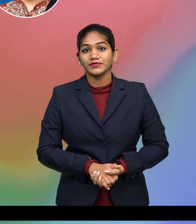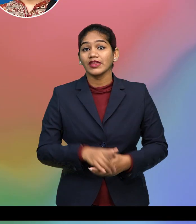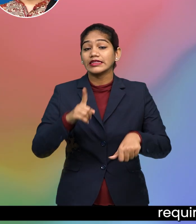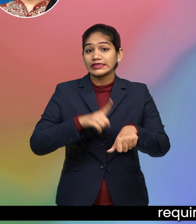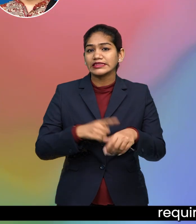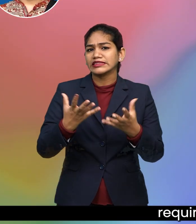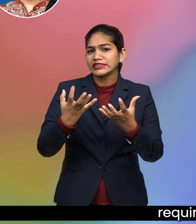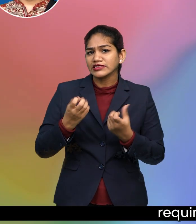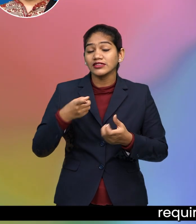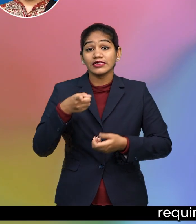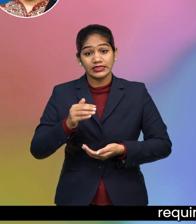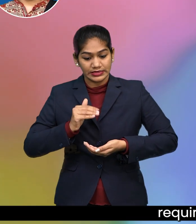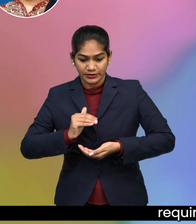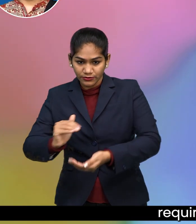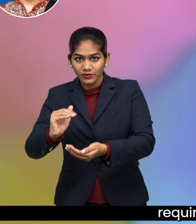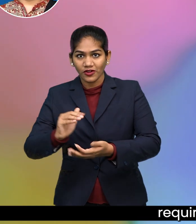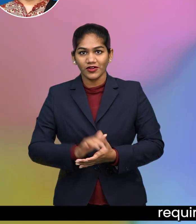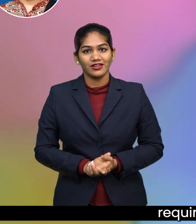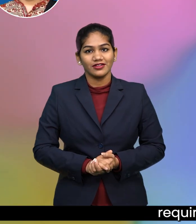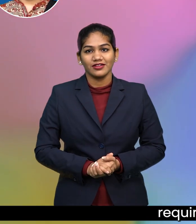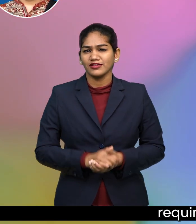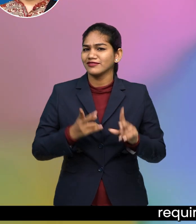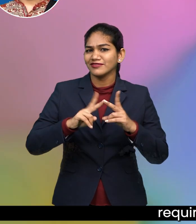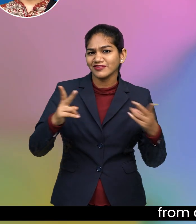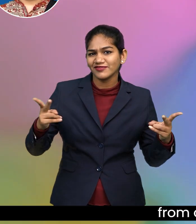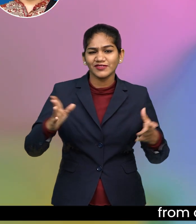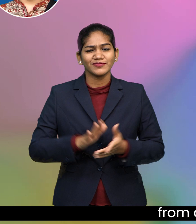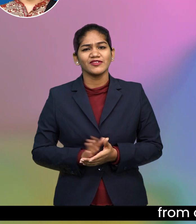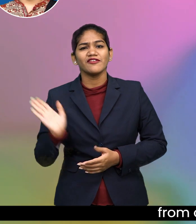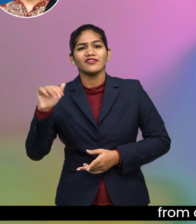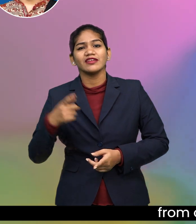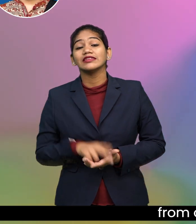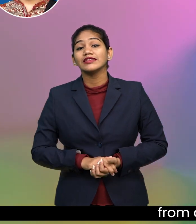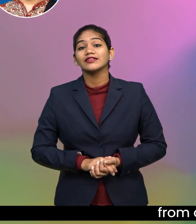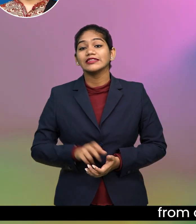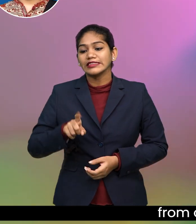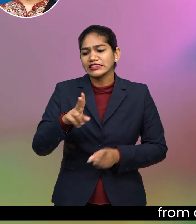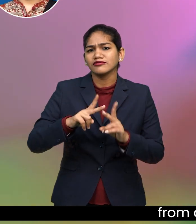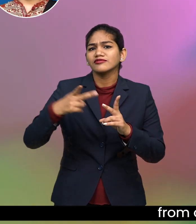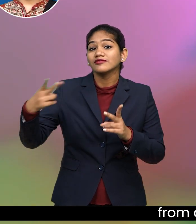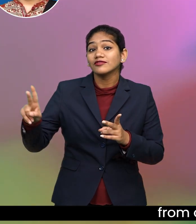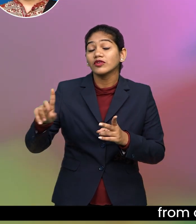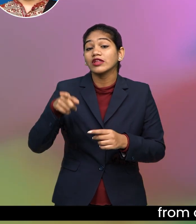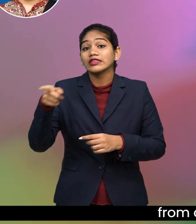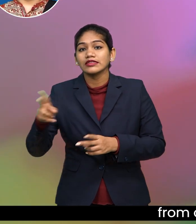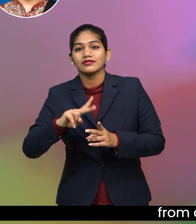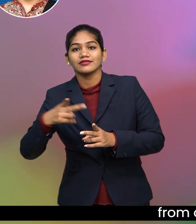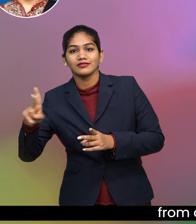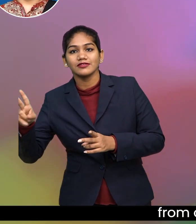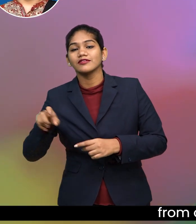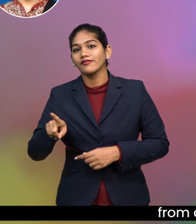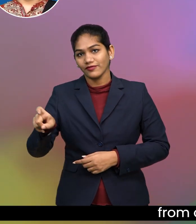the time required to reproduce varies from organism to organism.